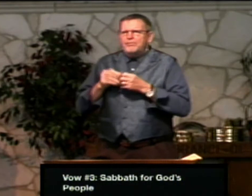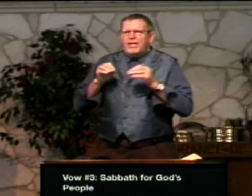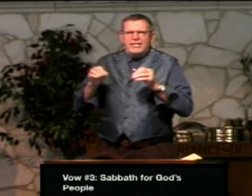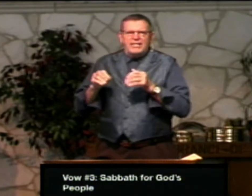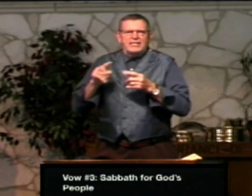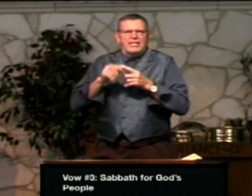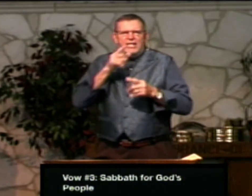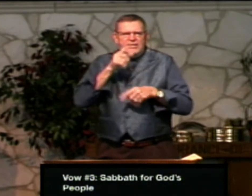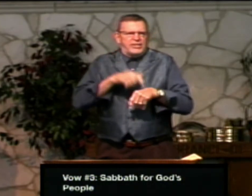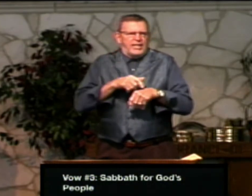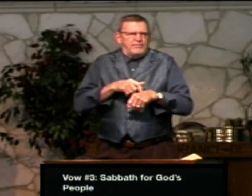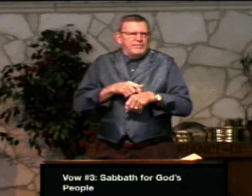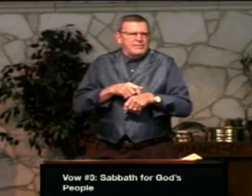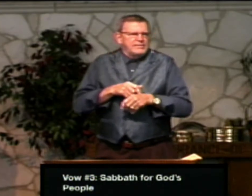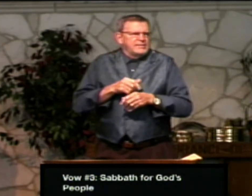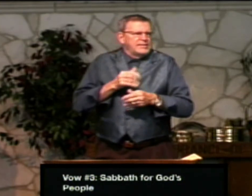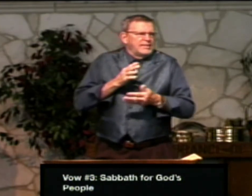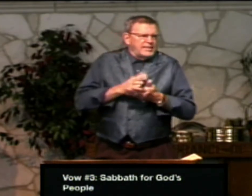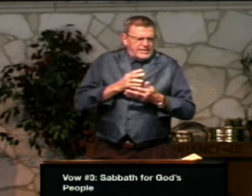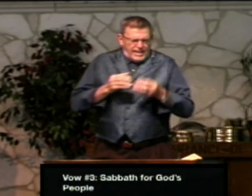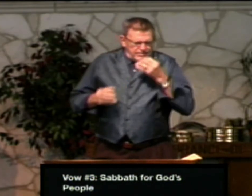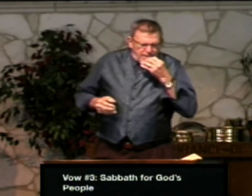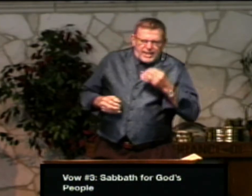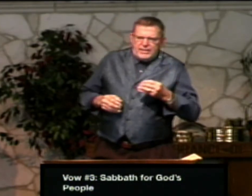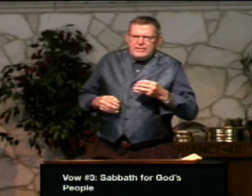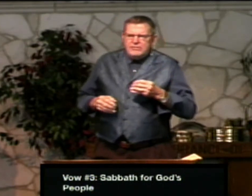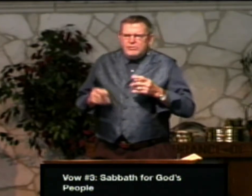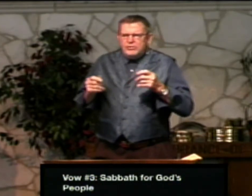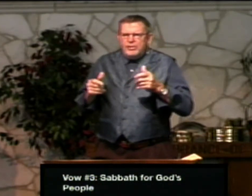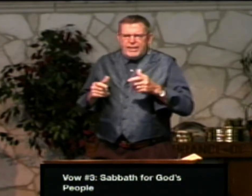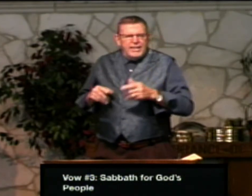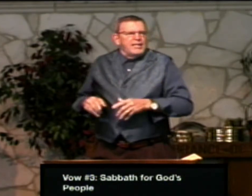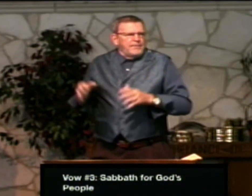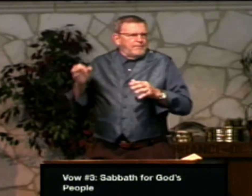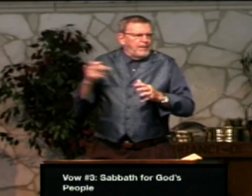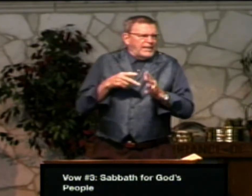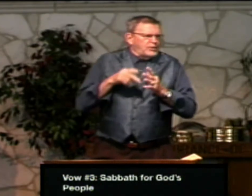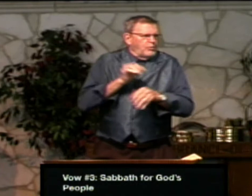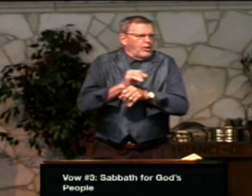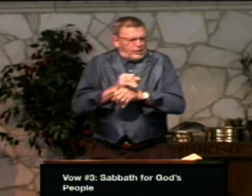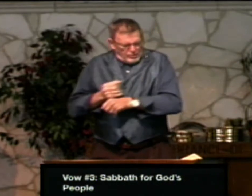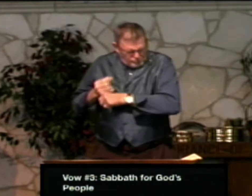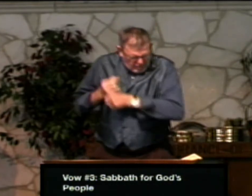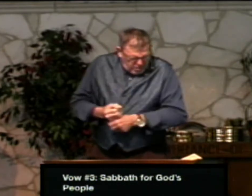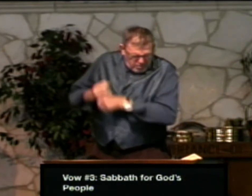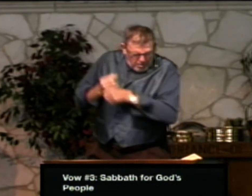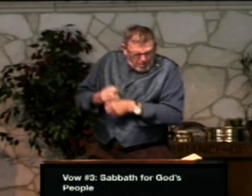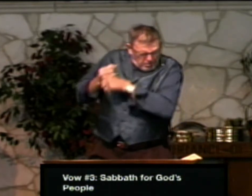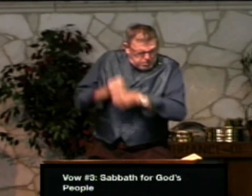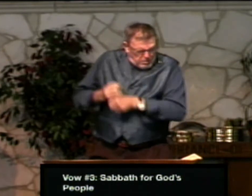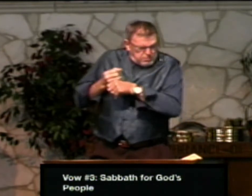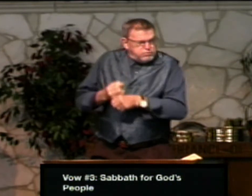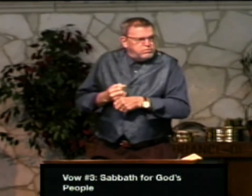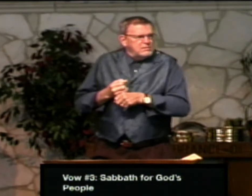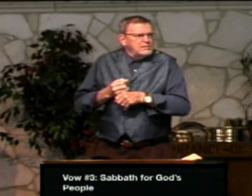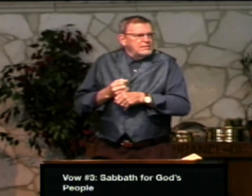didn't take a break, nothing till lunchtime. He stopped and ate real quick. Back to work.